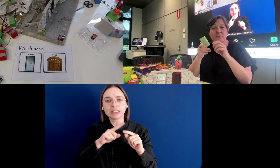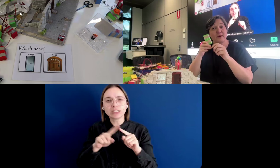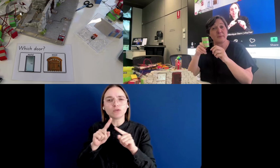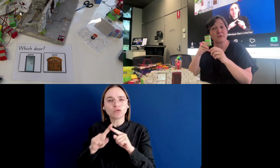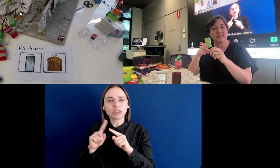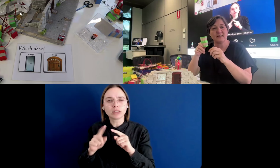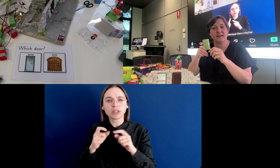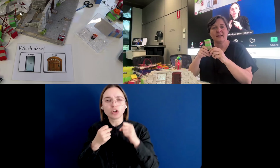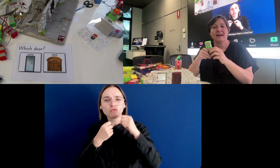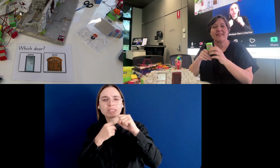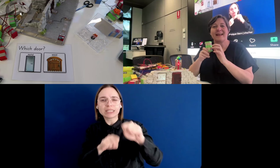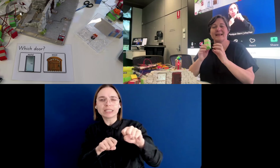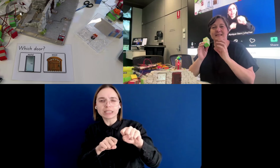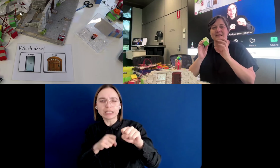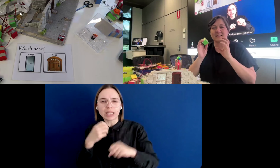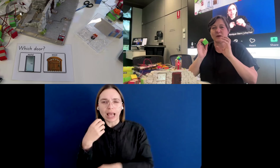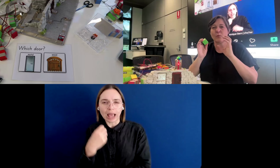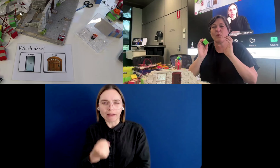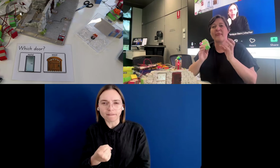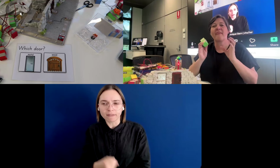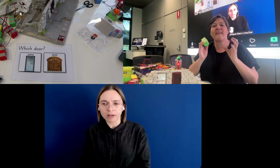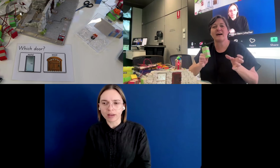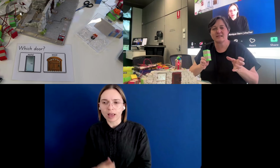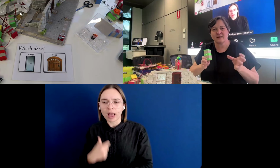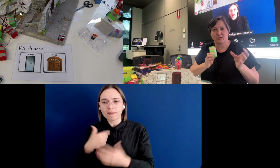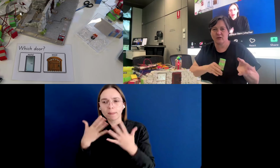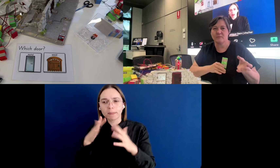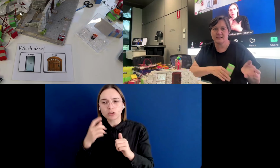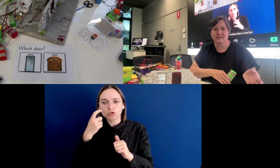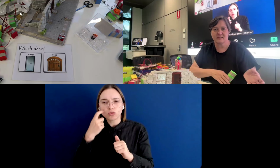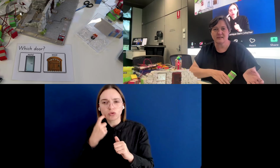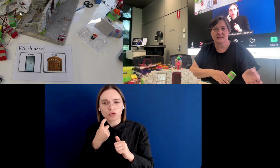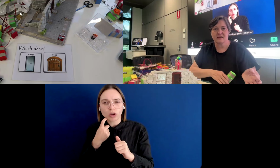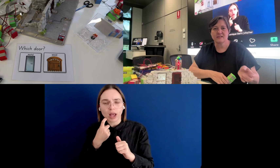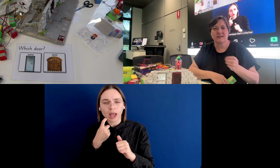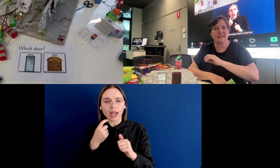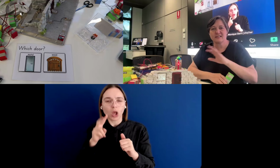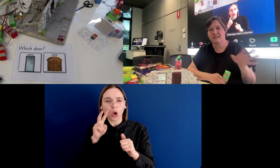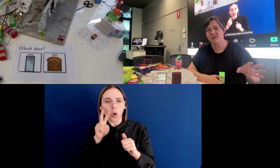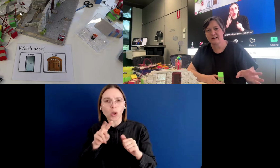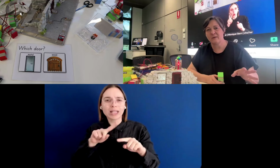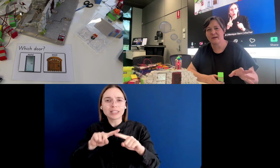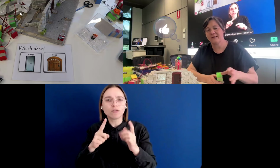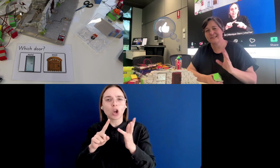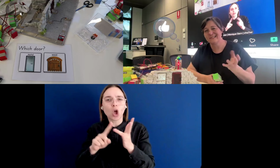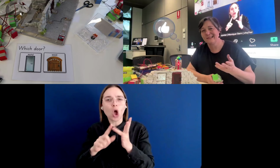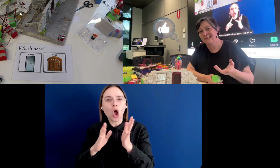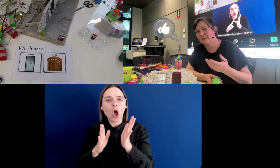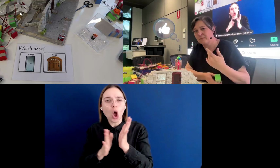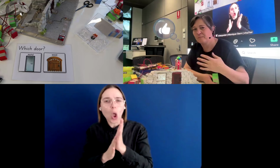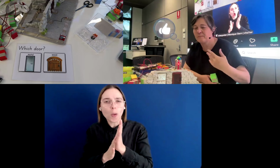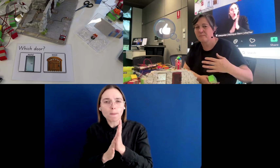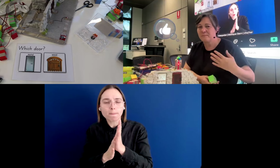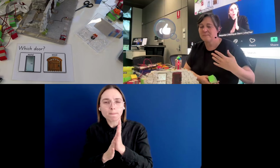conductive 3D printing that has like a 1000 ohm resistance. So it doesn't go anywhere. It's